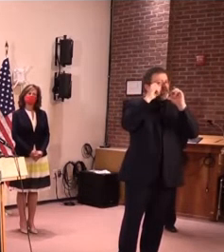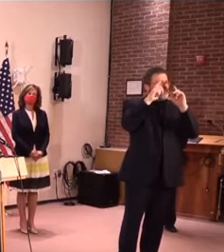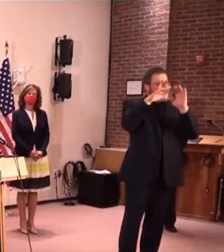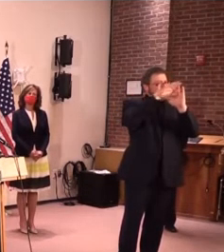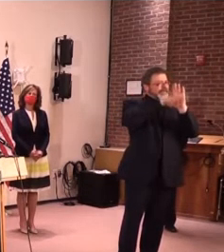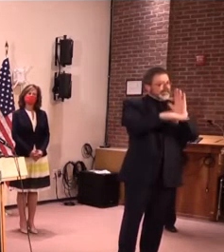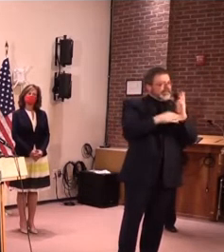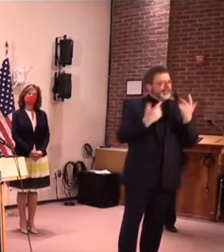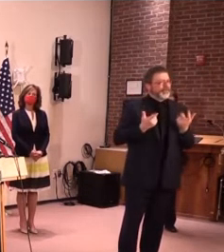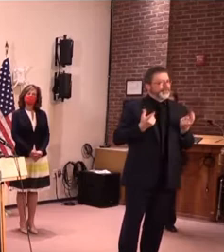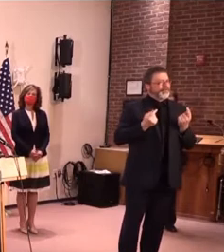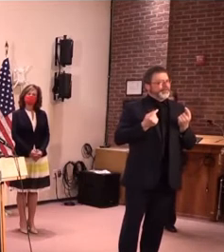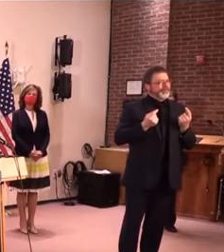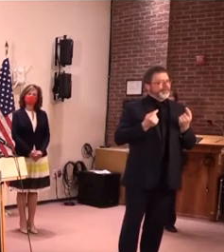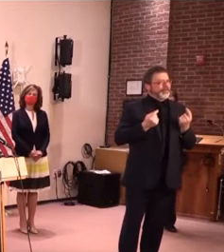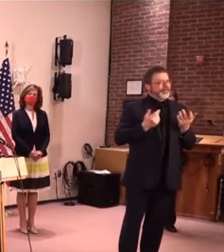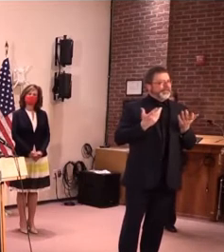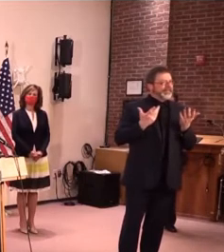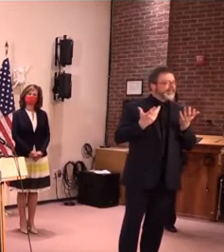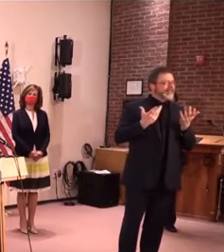outdoor commencement to take place?